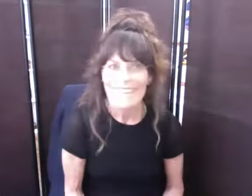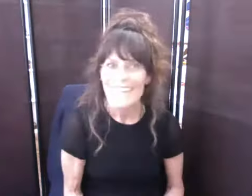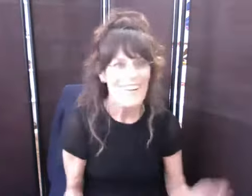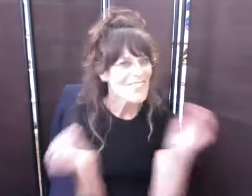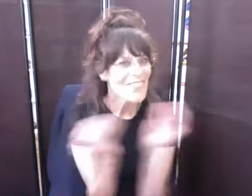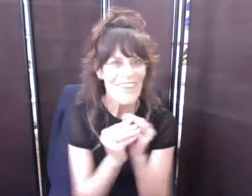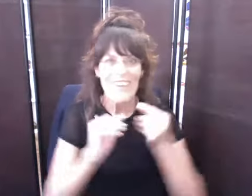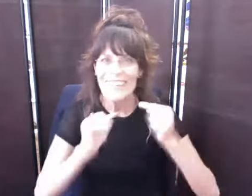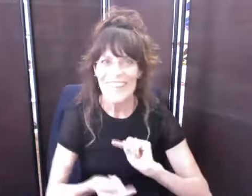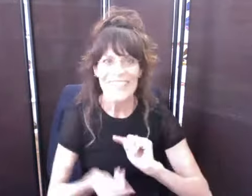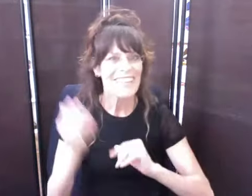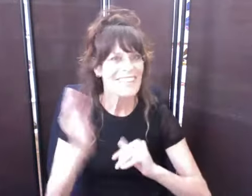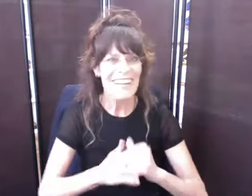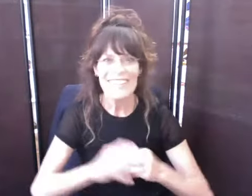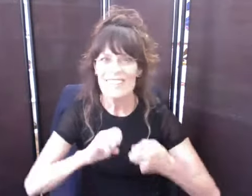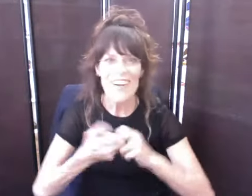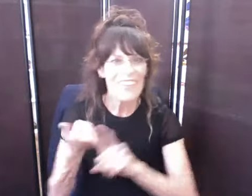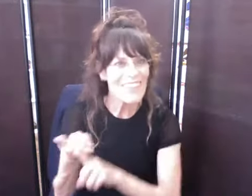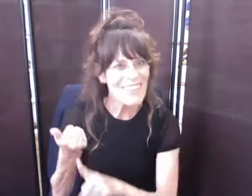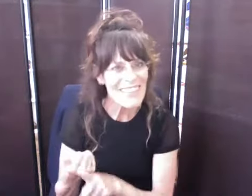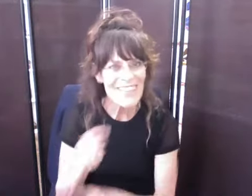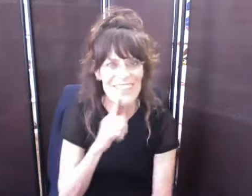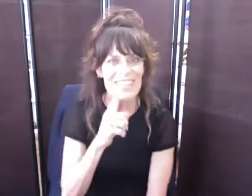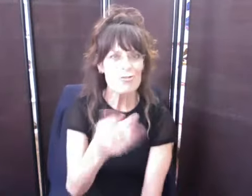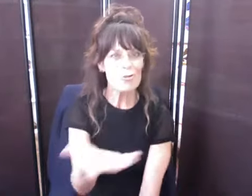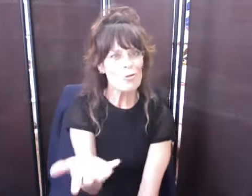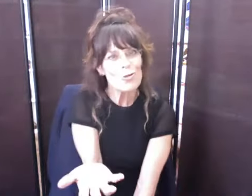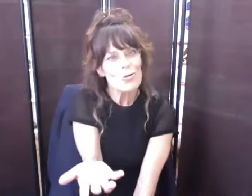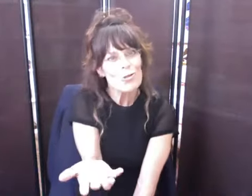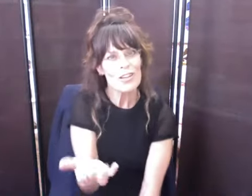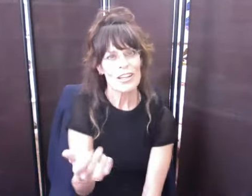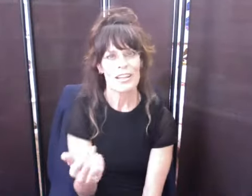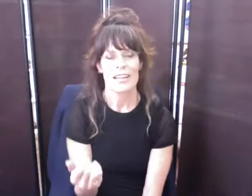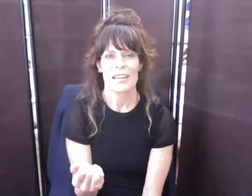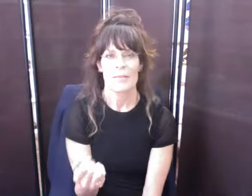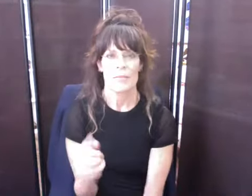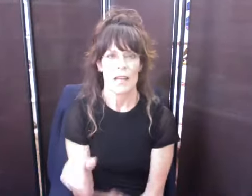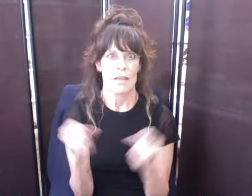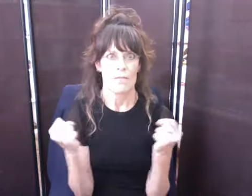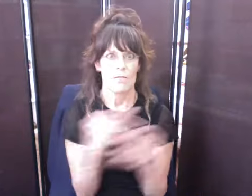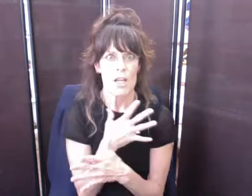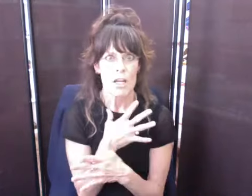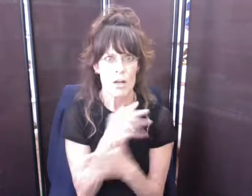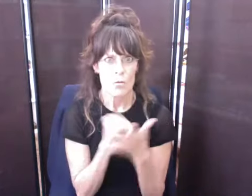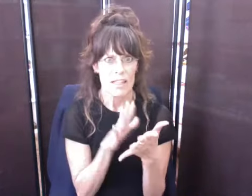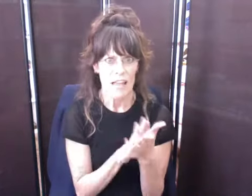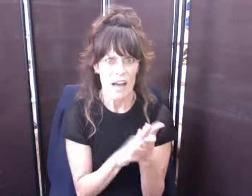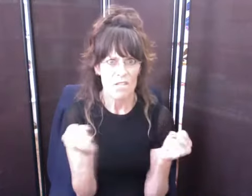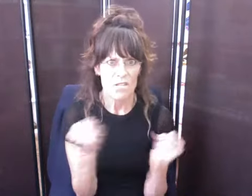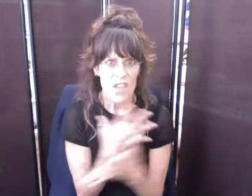were. That's just the truth. And then we moved into fear. And I was supposed to write down all my fear. And we got to